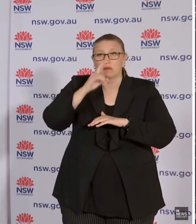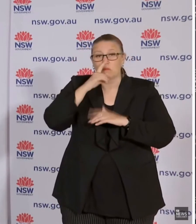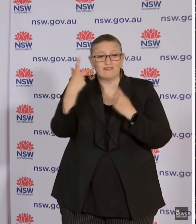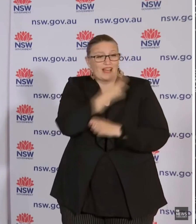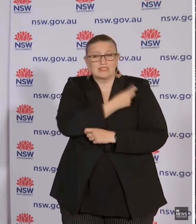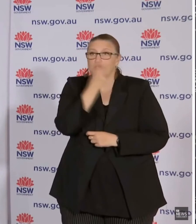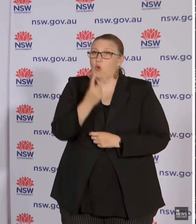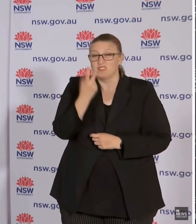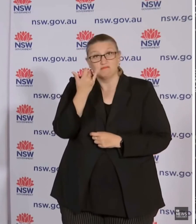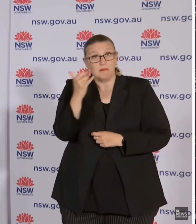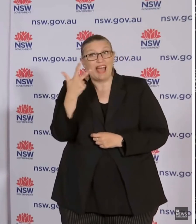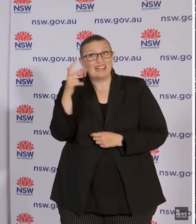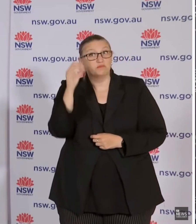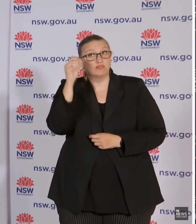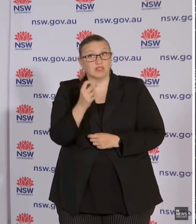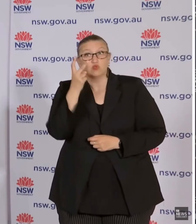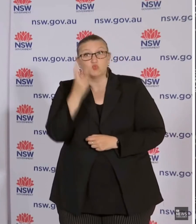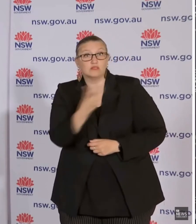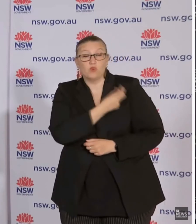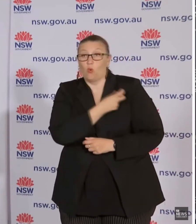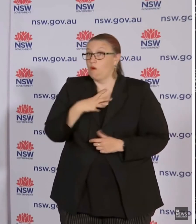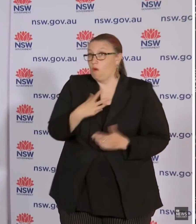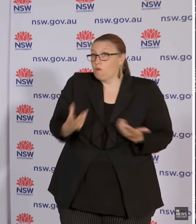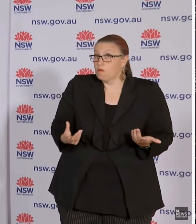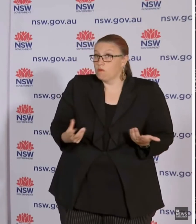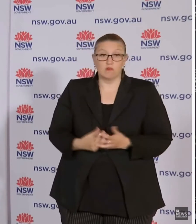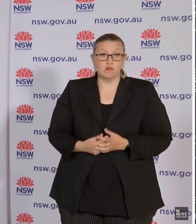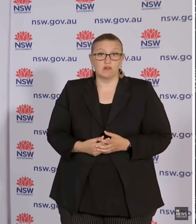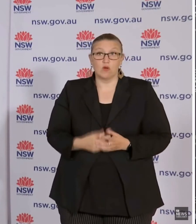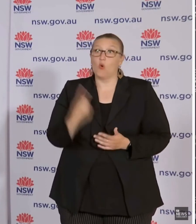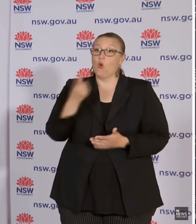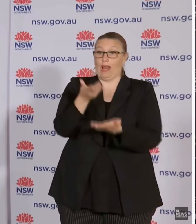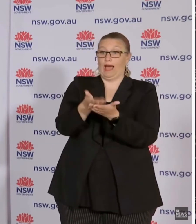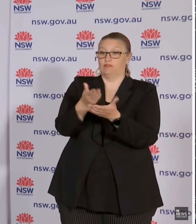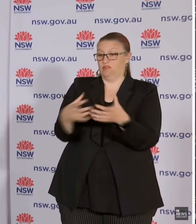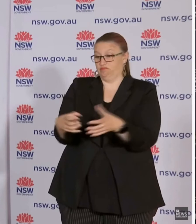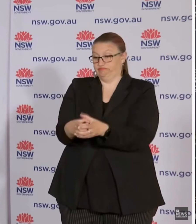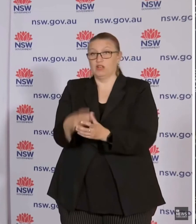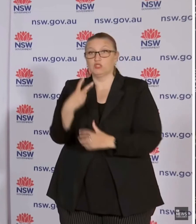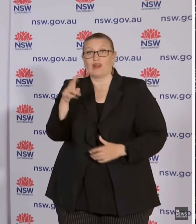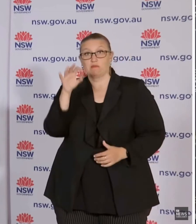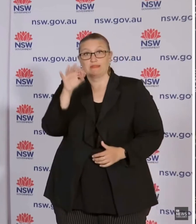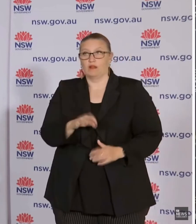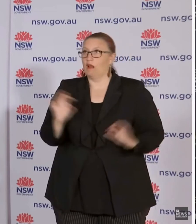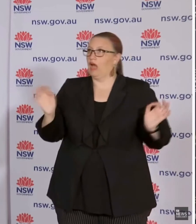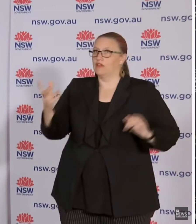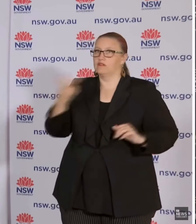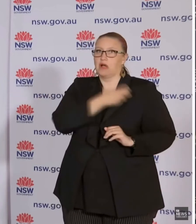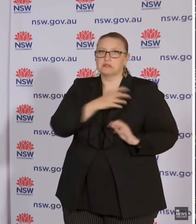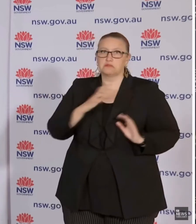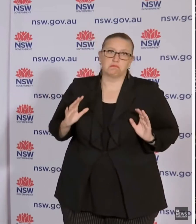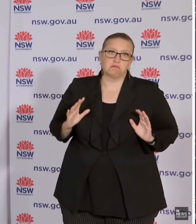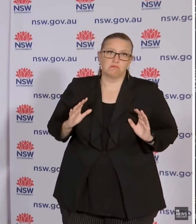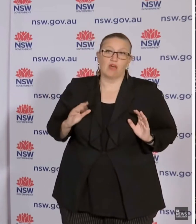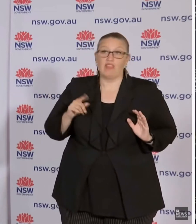community, possibly 80% that'll be double vaccinated, there'll be a relatively small percentage of people who will have no vaccinations,